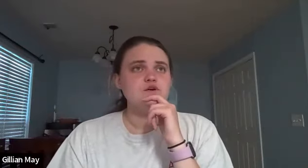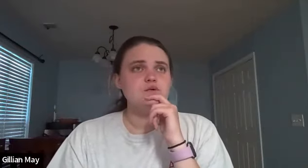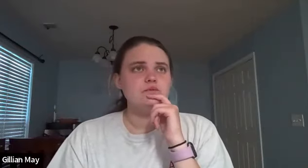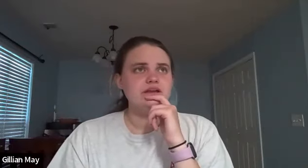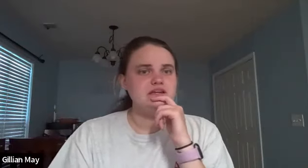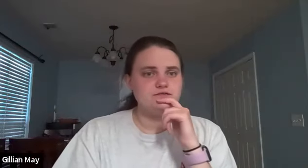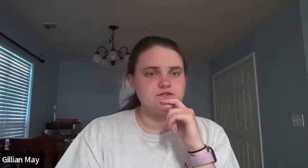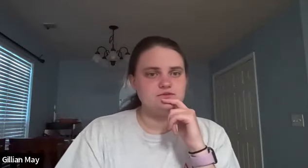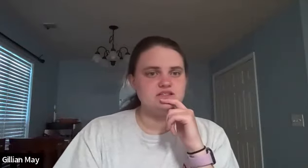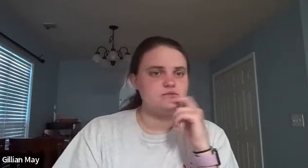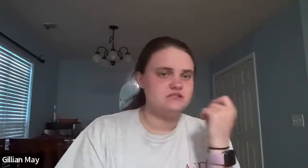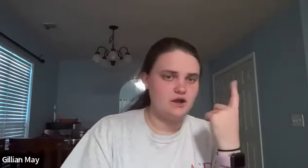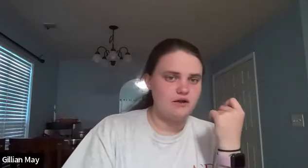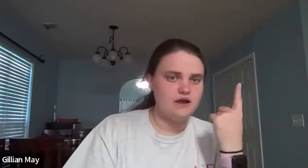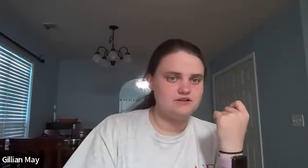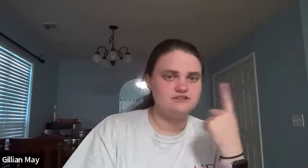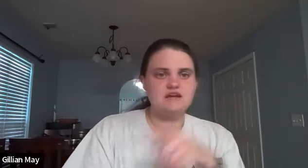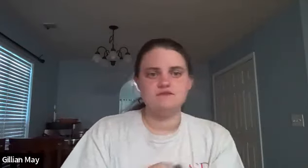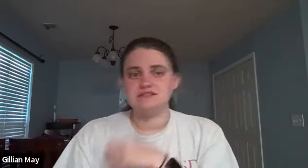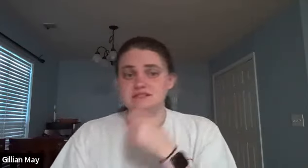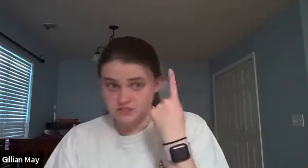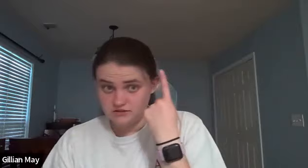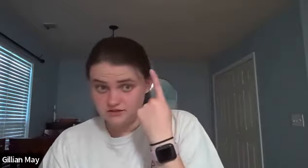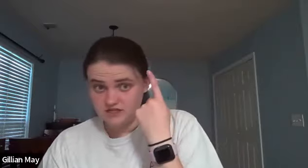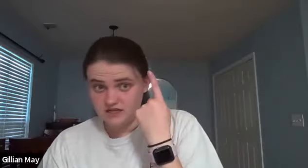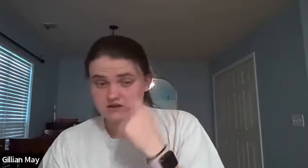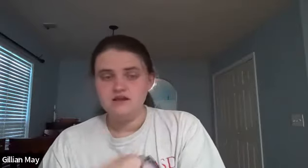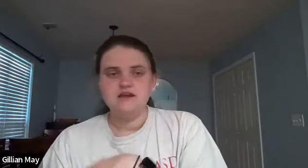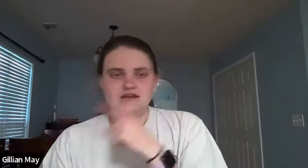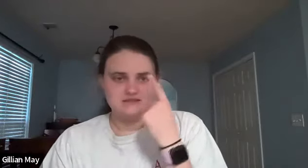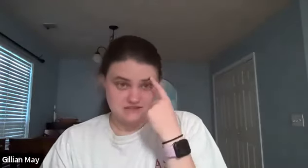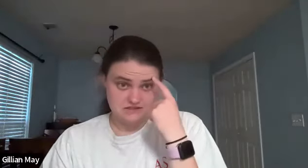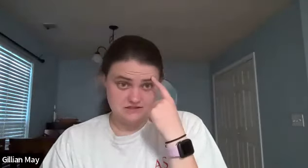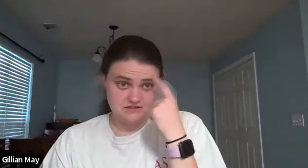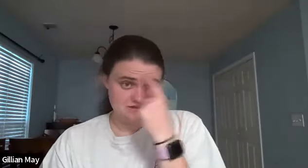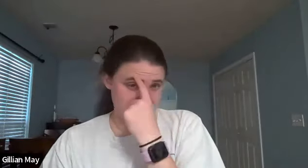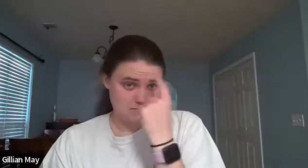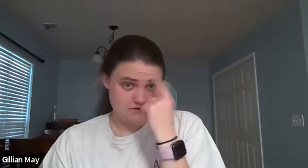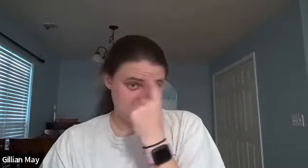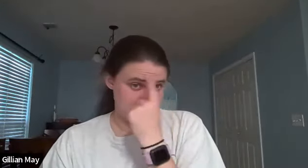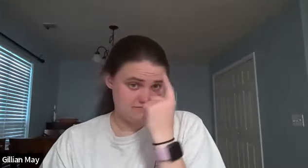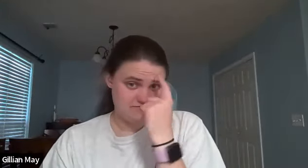So a key difference between someone saying, oh yeah, I understand versus do you understand is the eyebrows here.